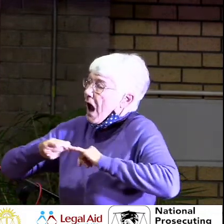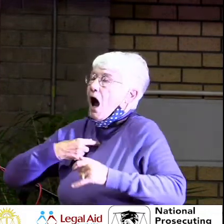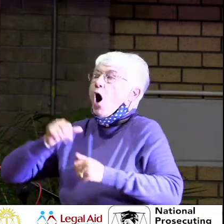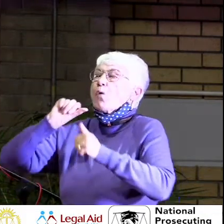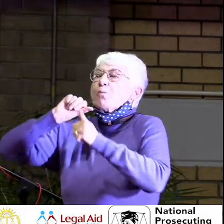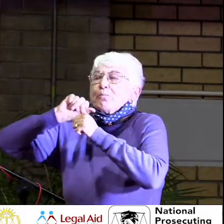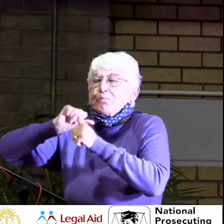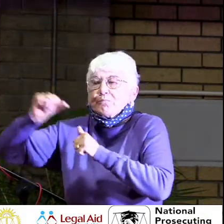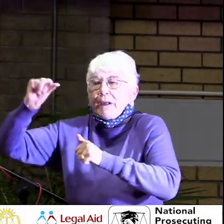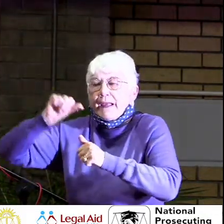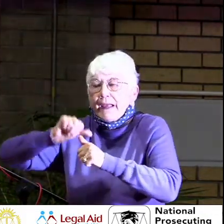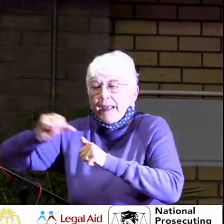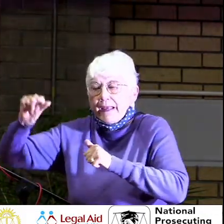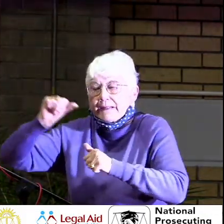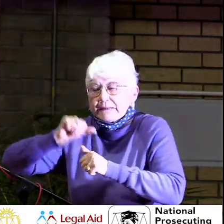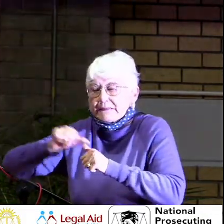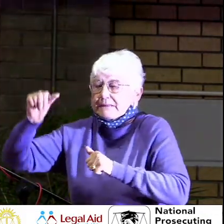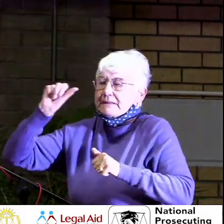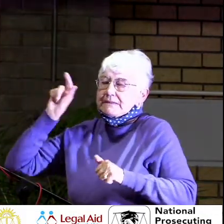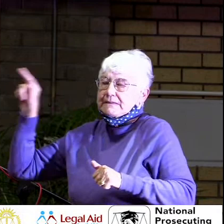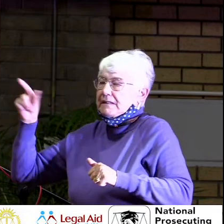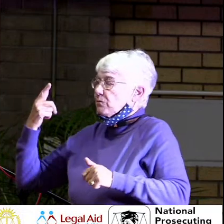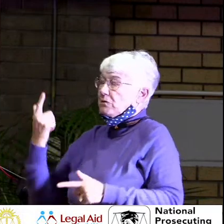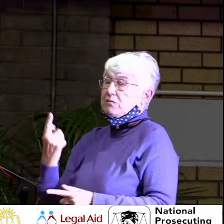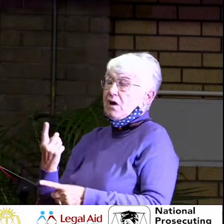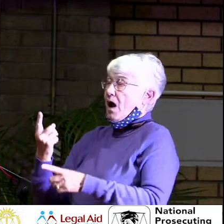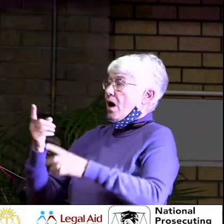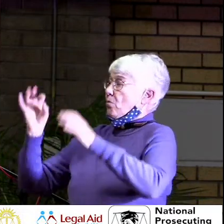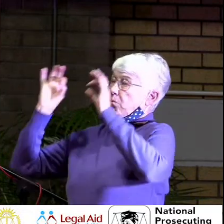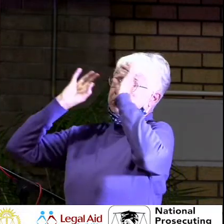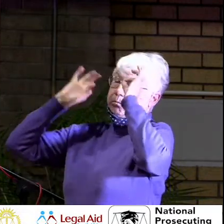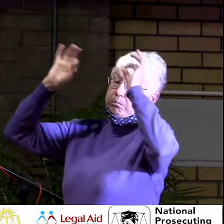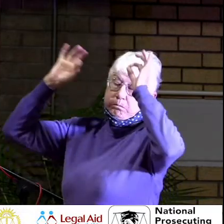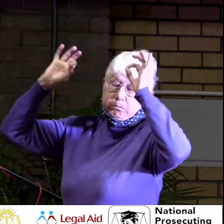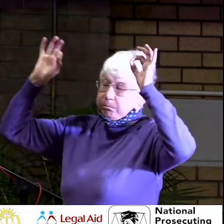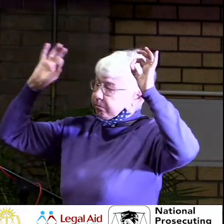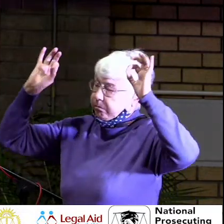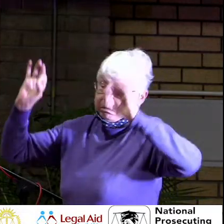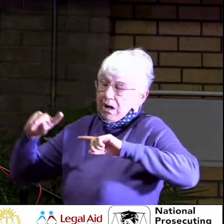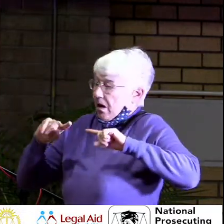saving the community from the scourge of gender-based violence. Thank you very much.